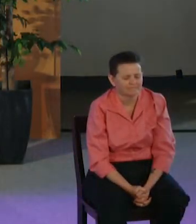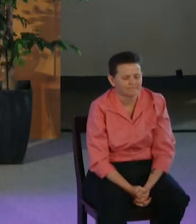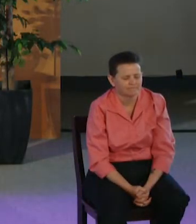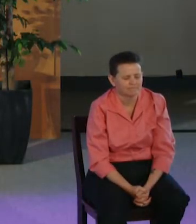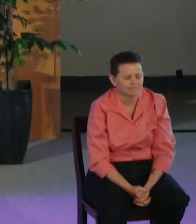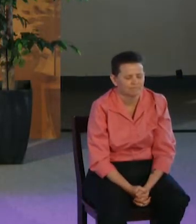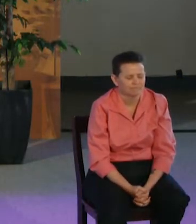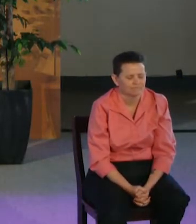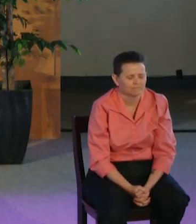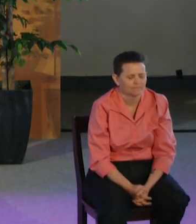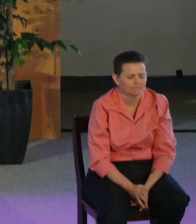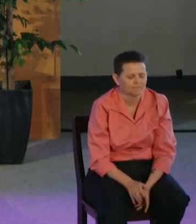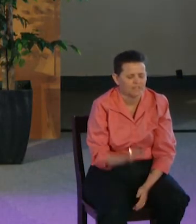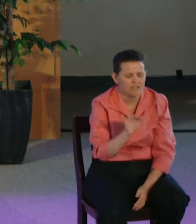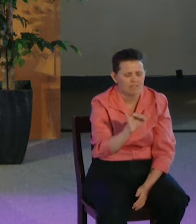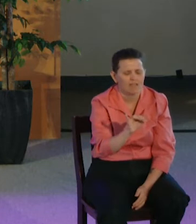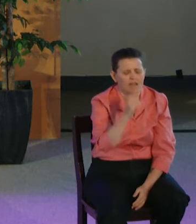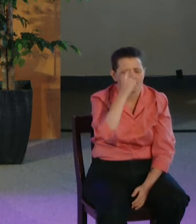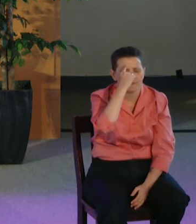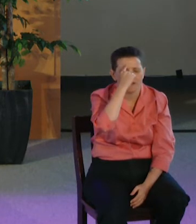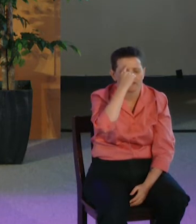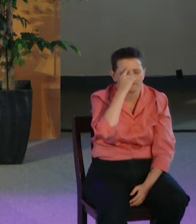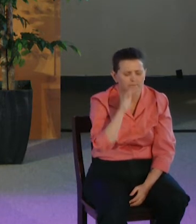So yes, let's take that into meditation.